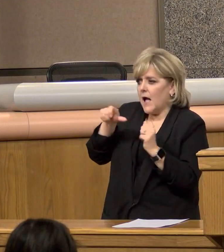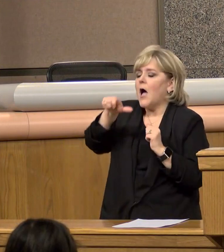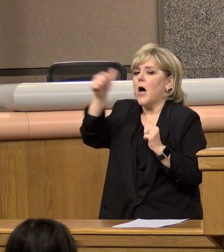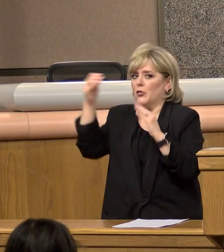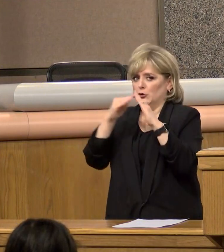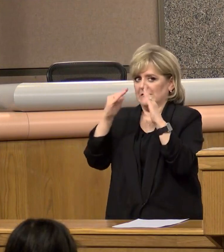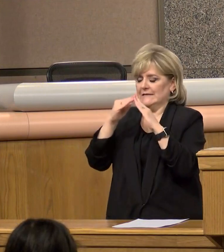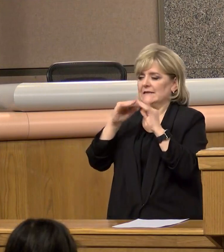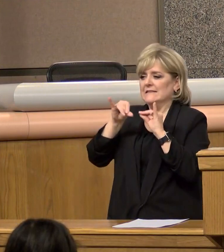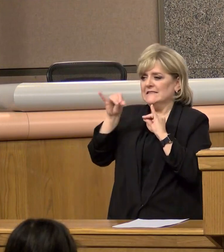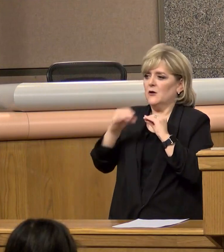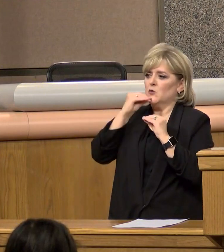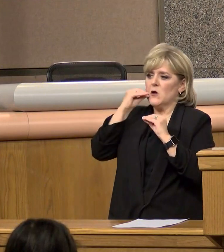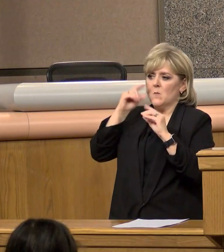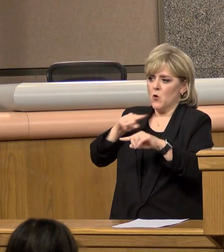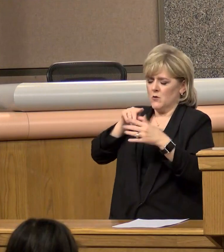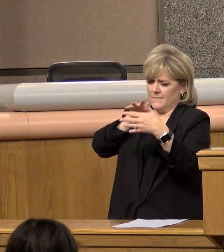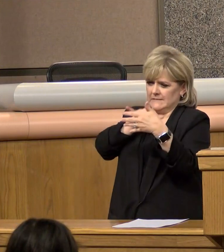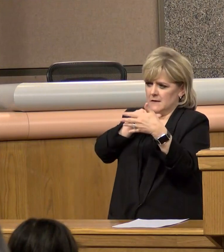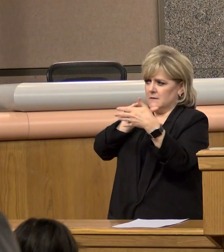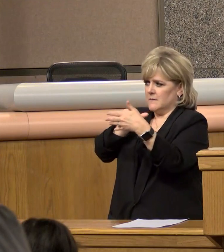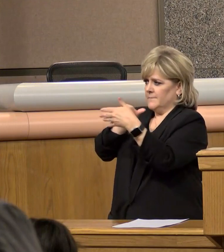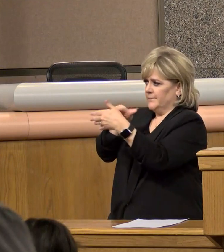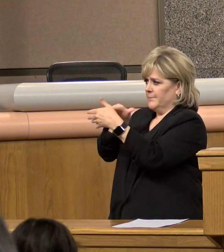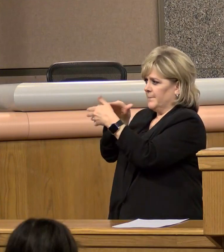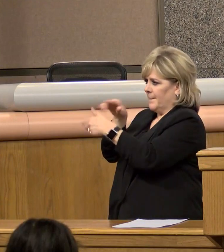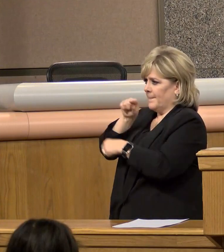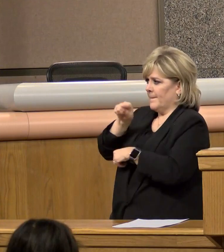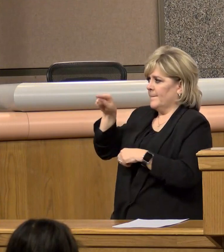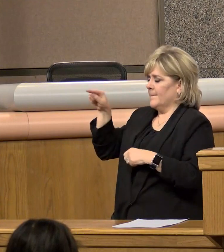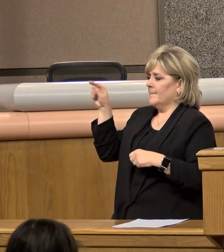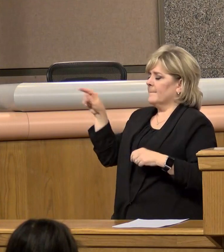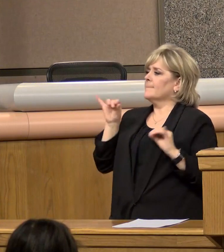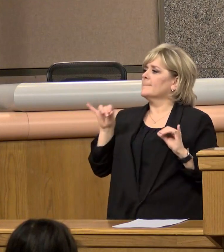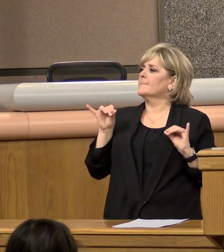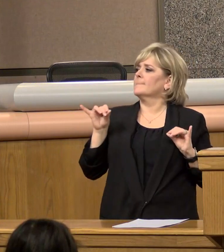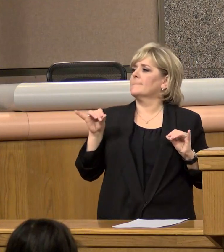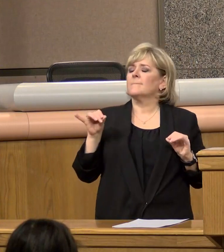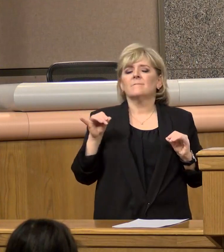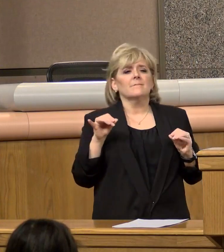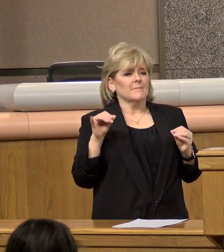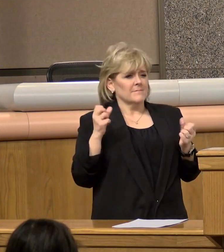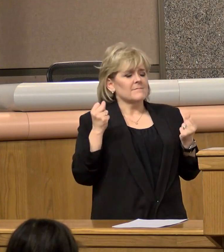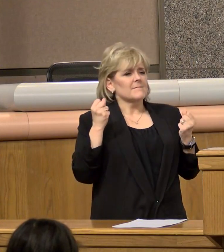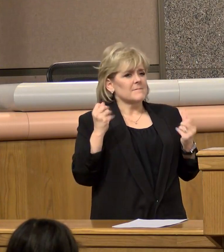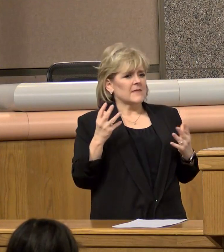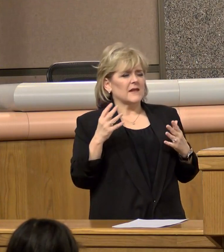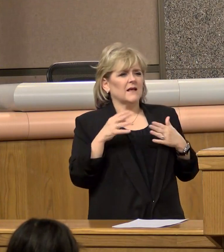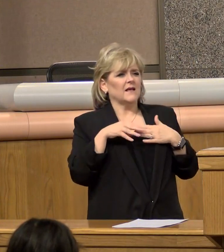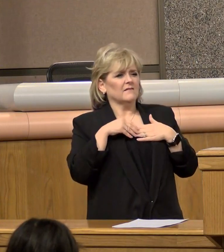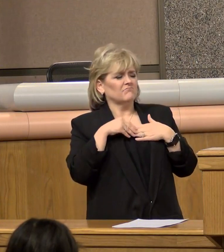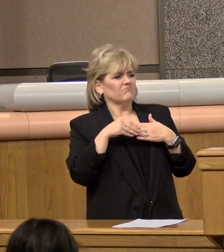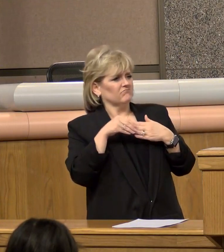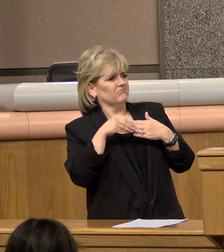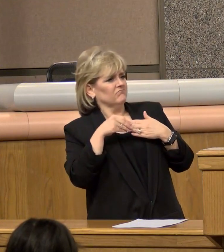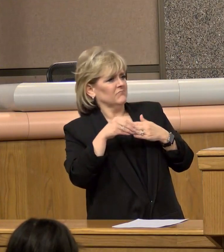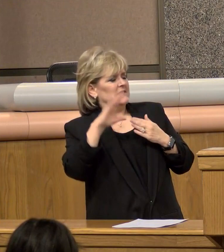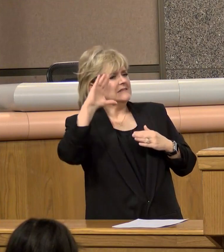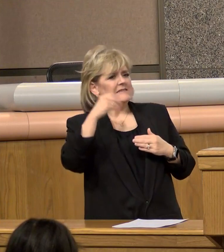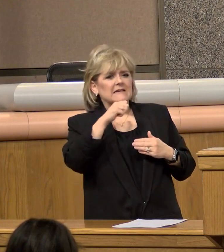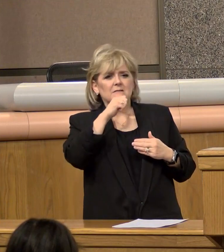have been around, done around the country. I find all of them to be much looser than what I think of a classic shelter in place.